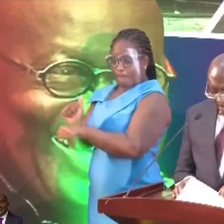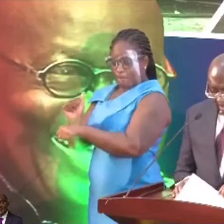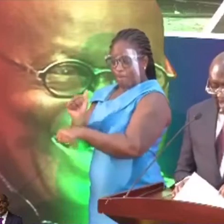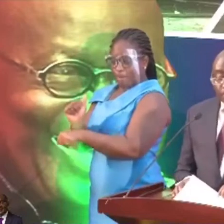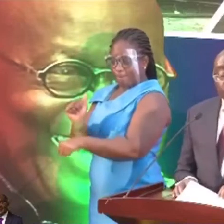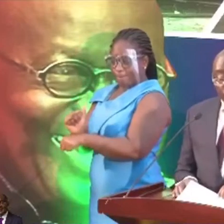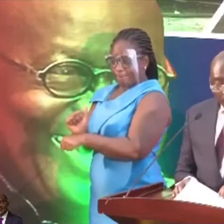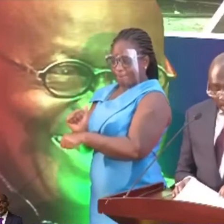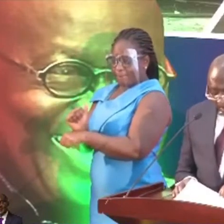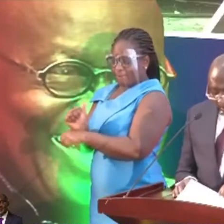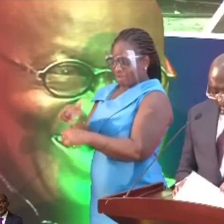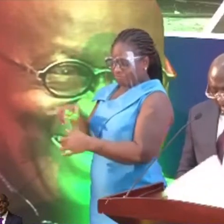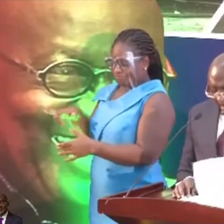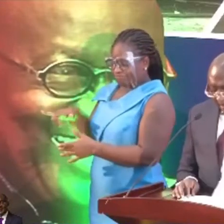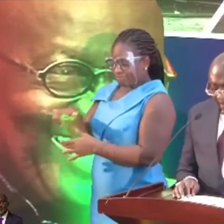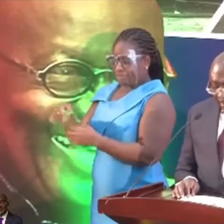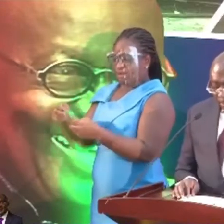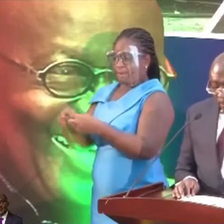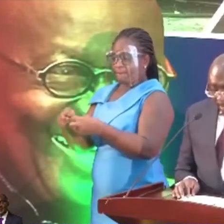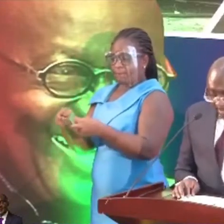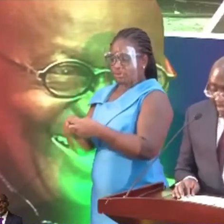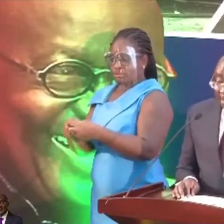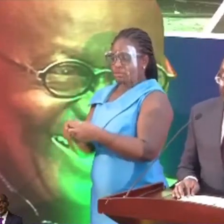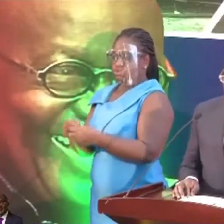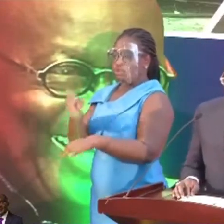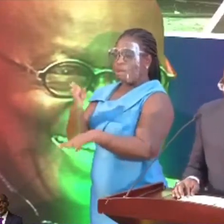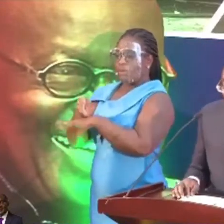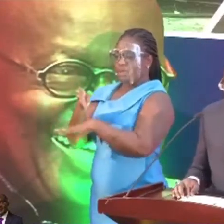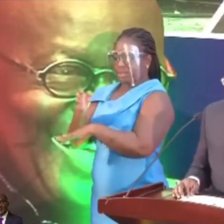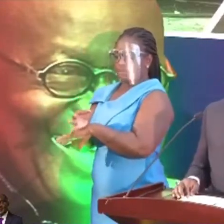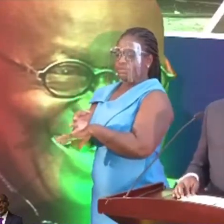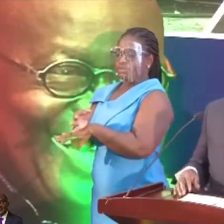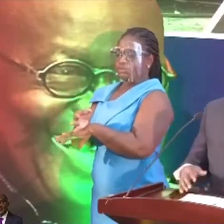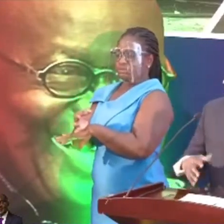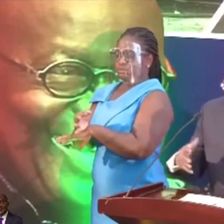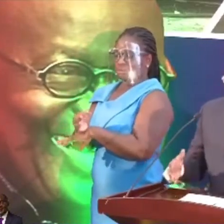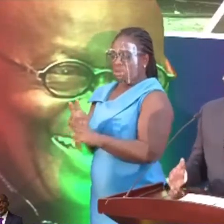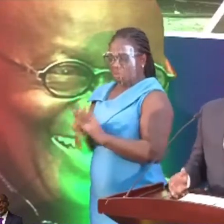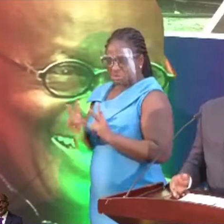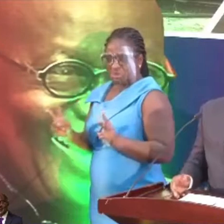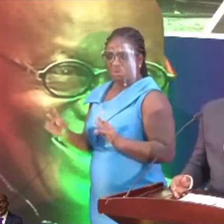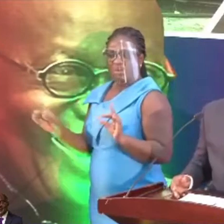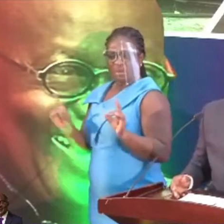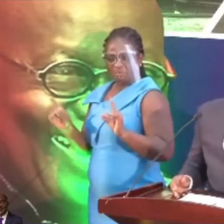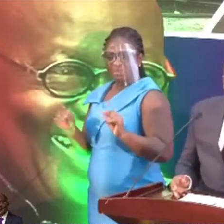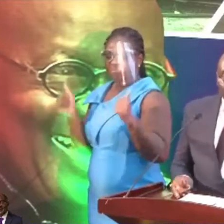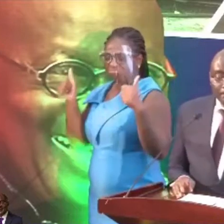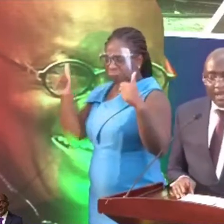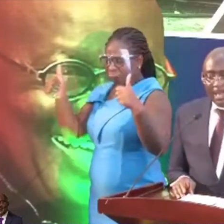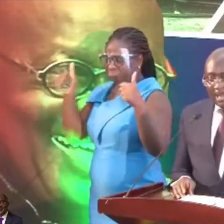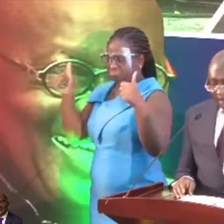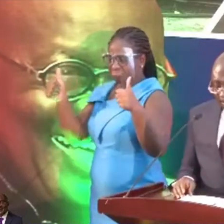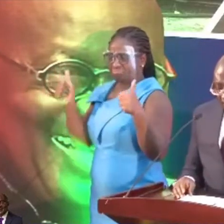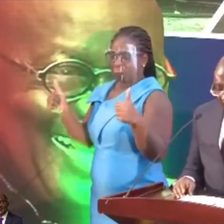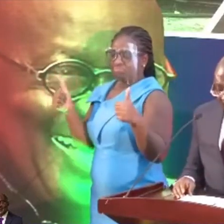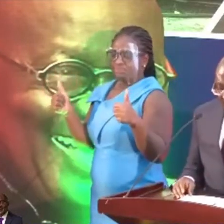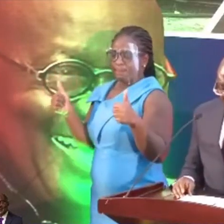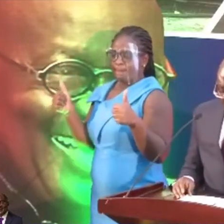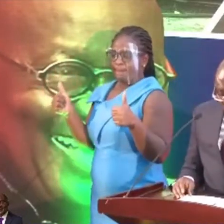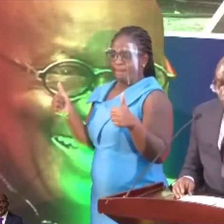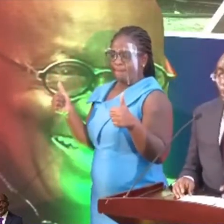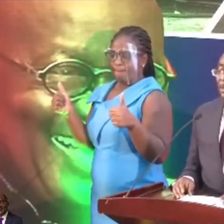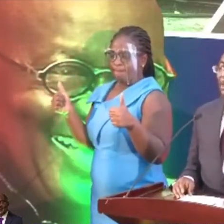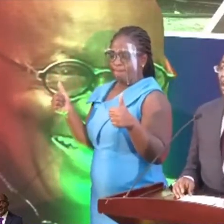the export of power from Ghana to Burkina Faso. So we have done quite a bit